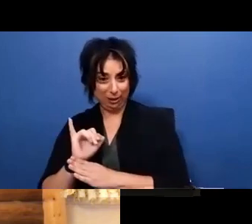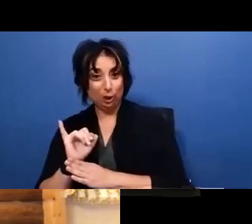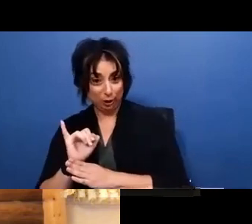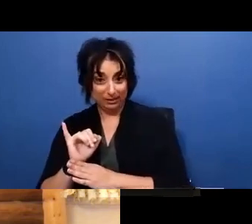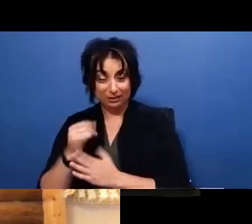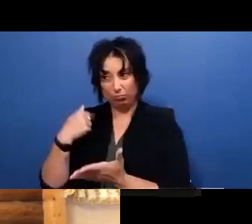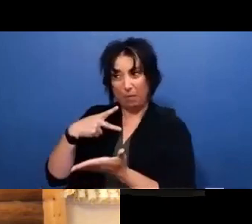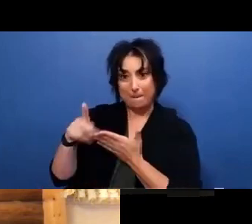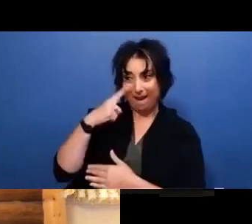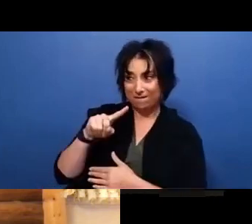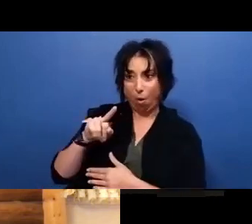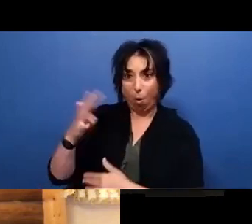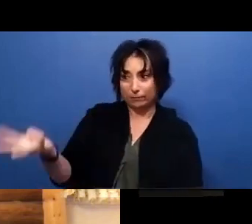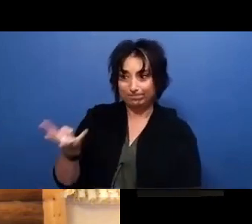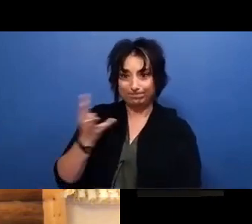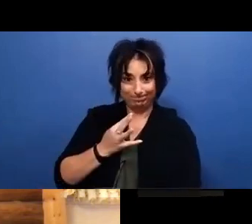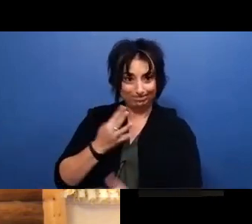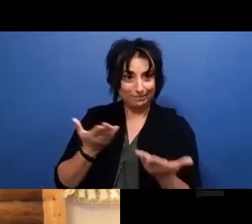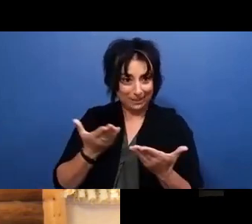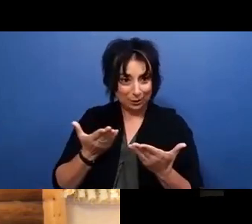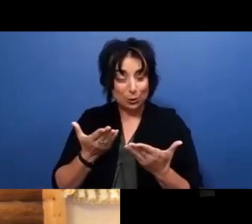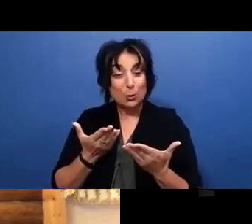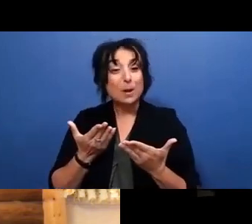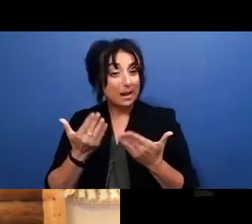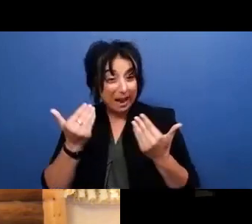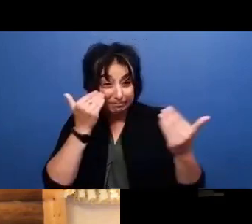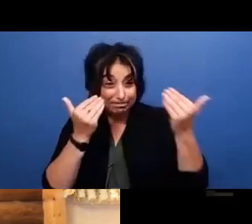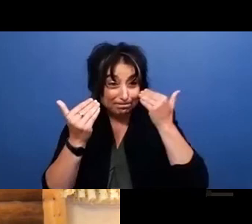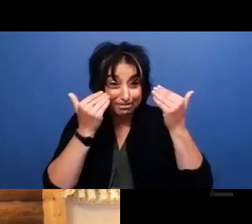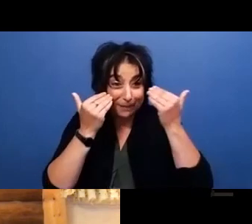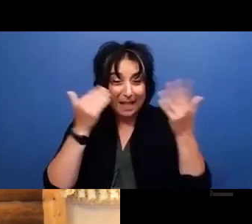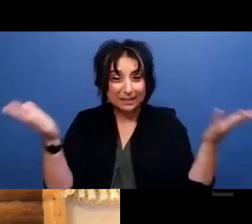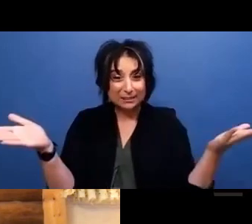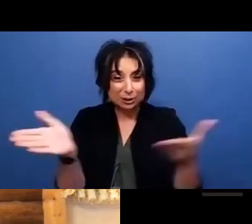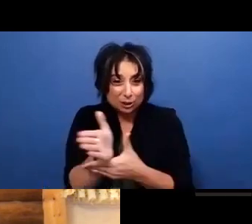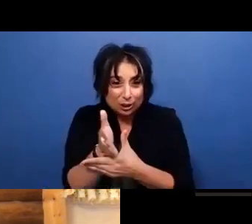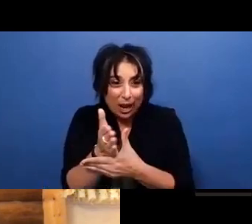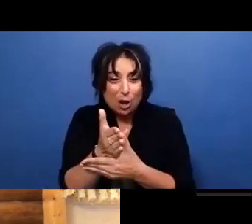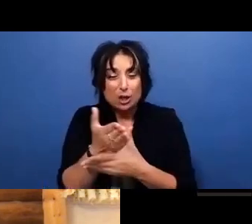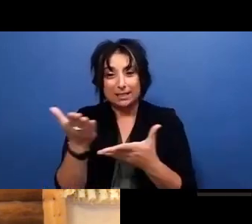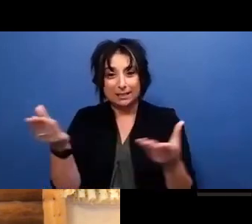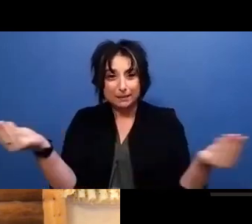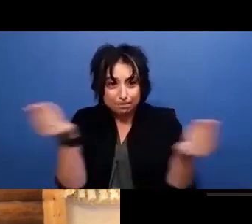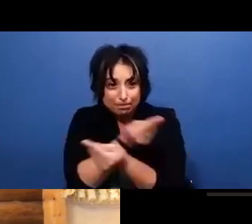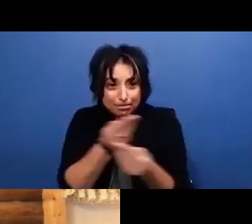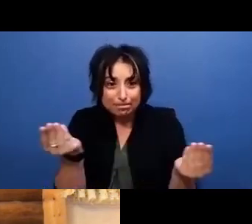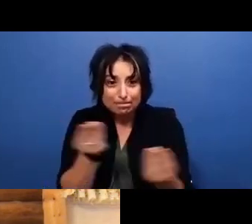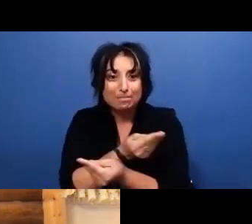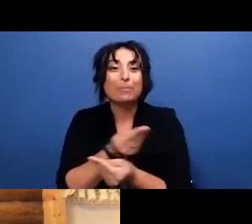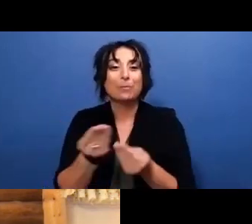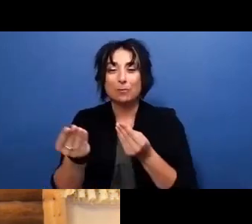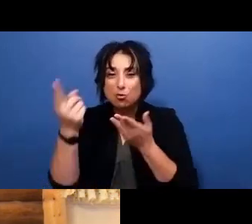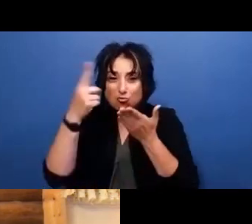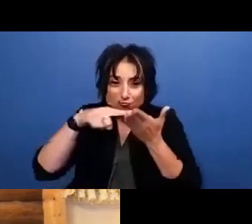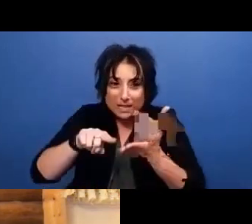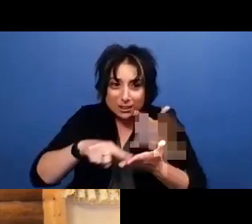And so the knowledge sharing and the research that is being done through these